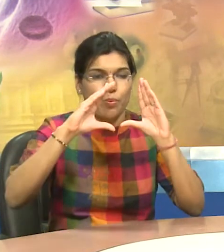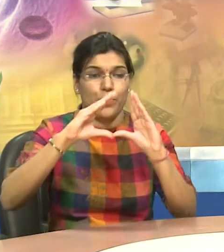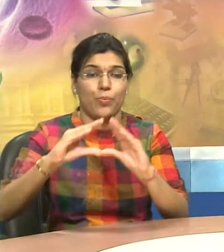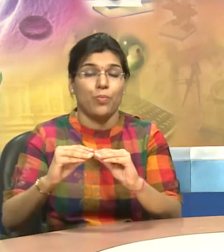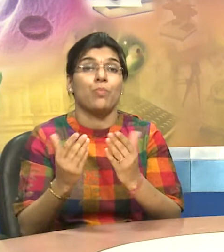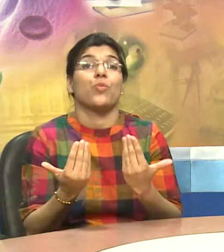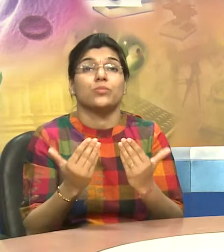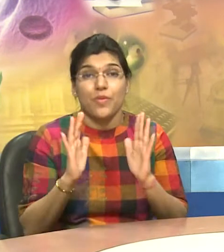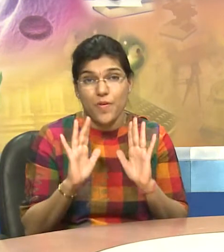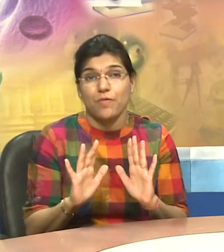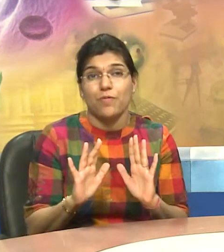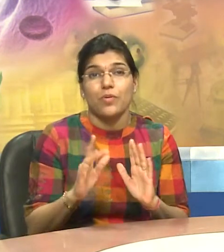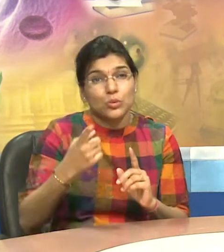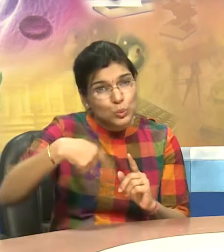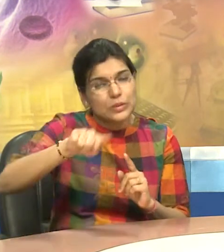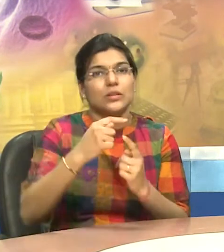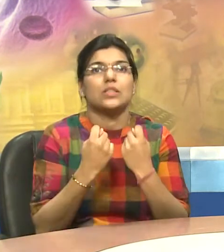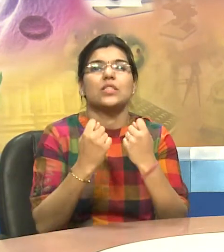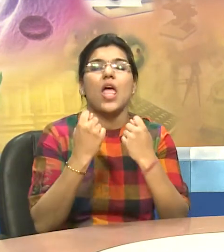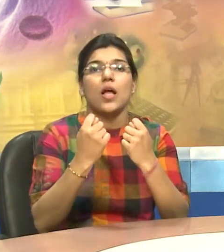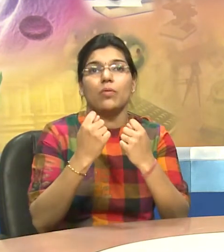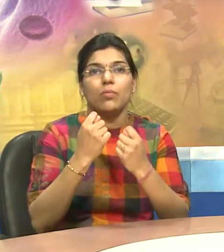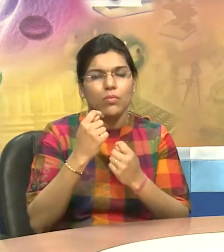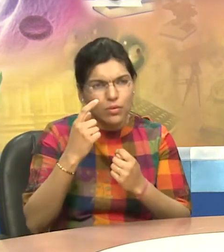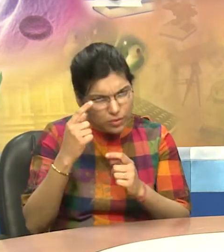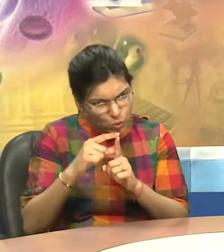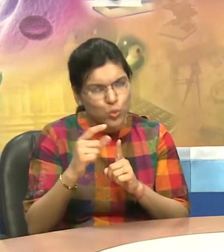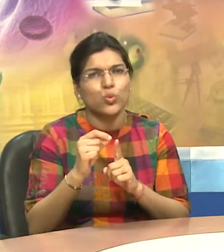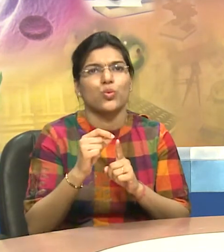How do you cut down loud noises?